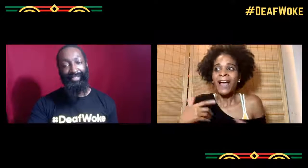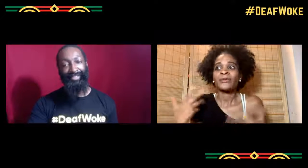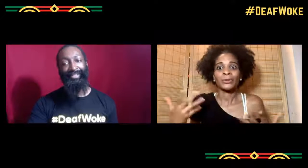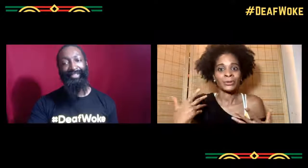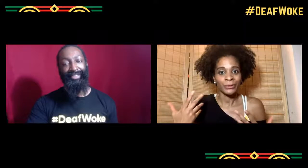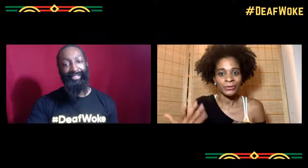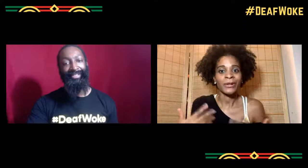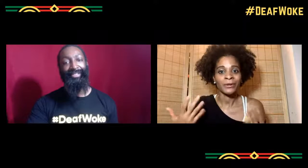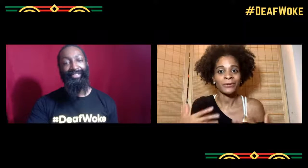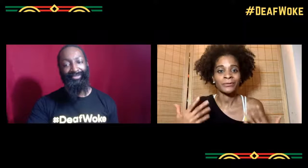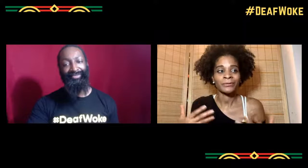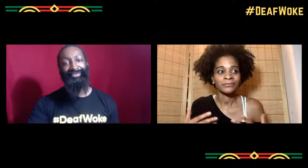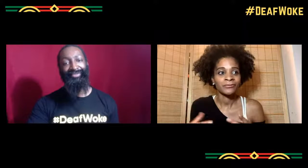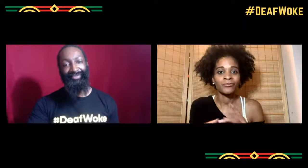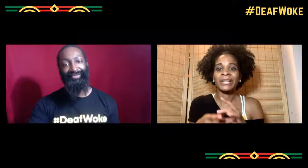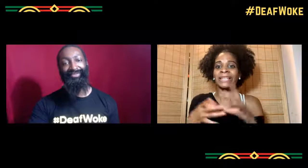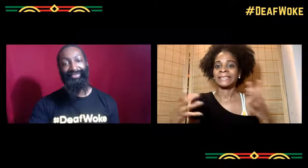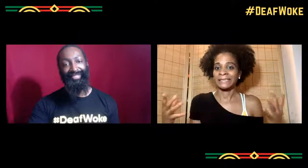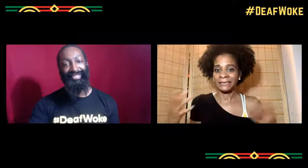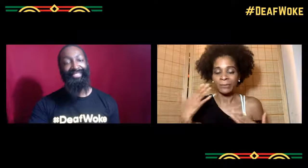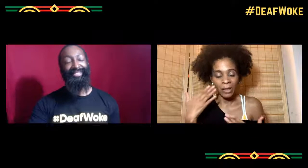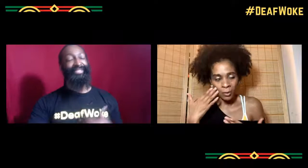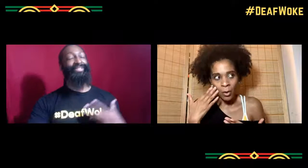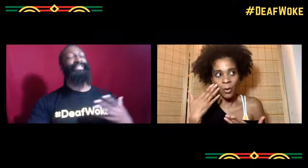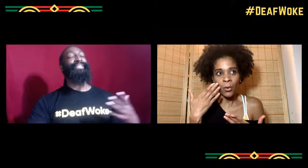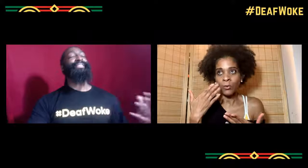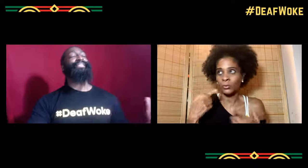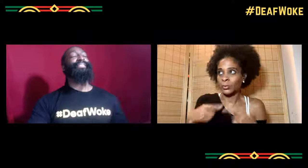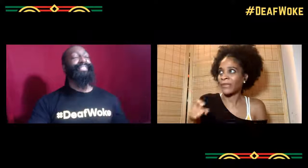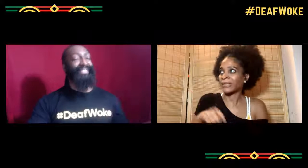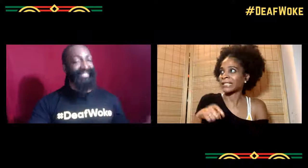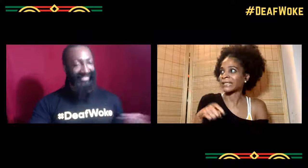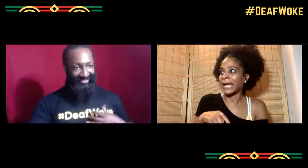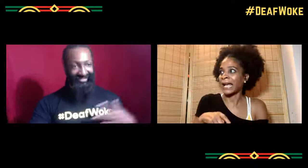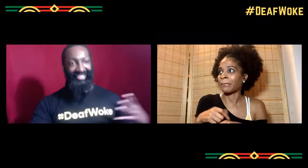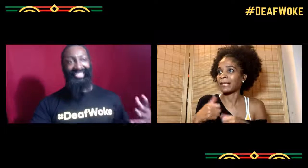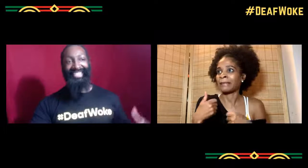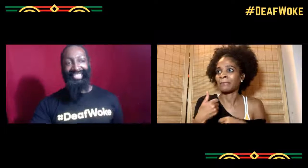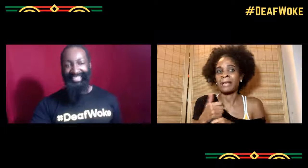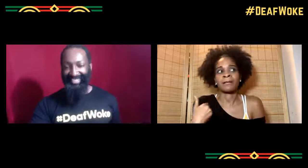Just to the park, outside in nature.